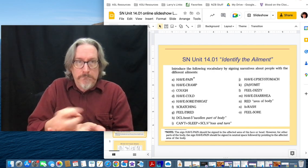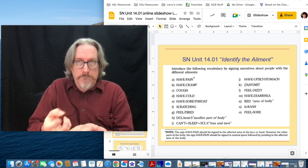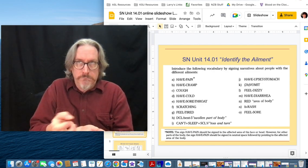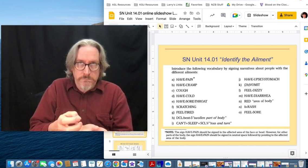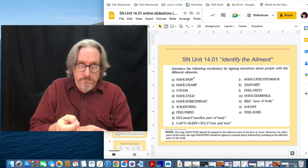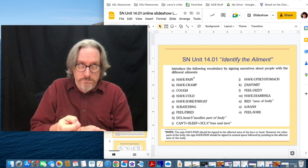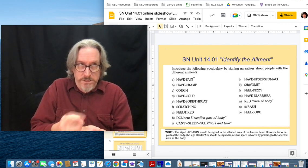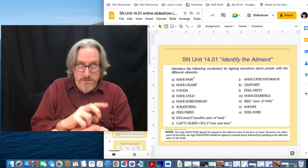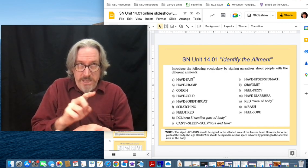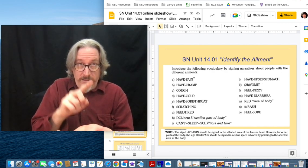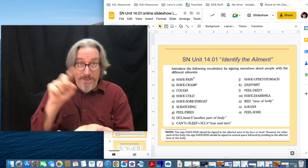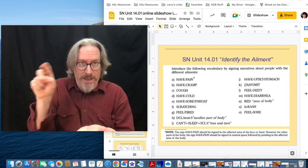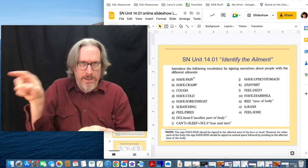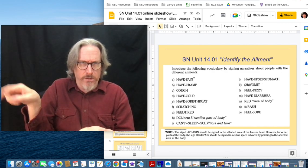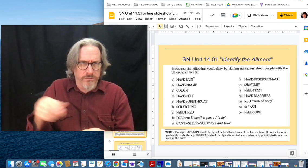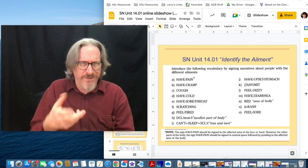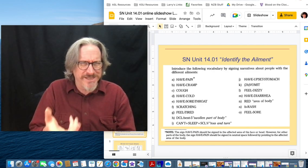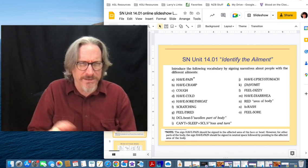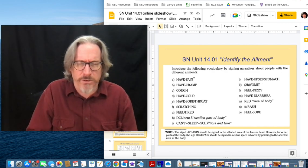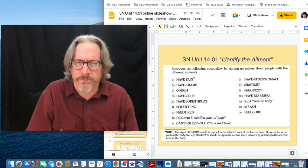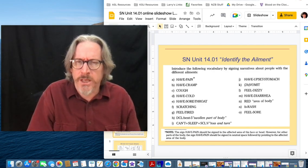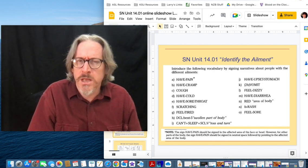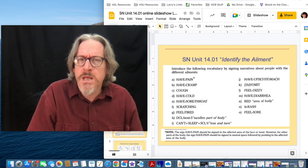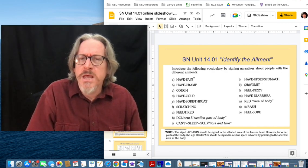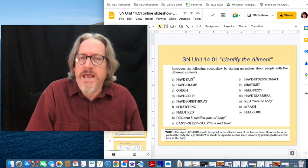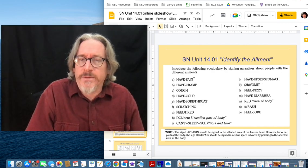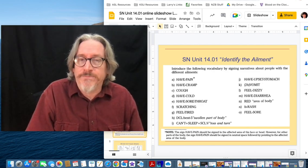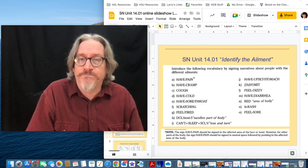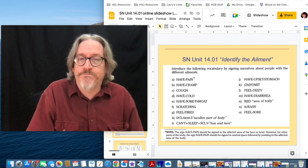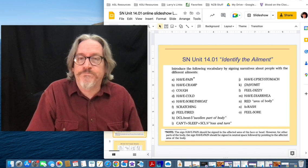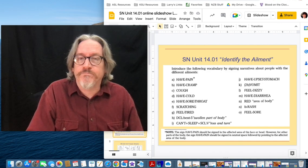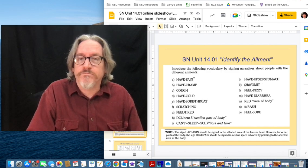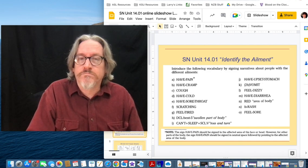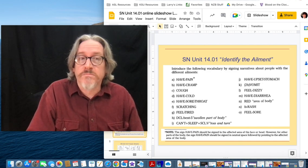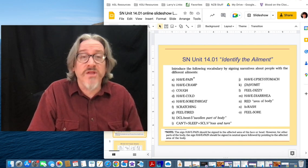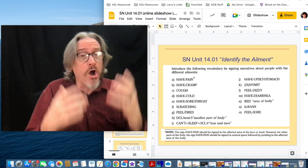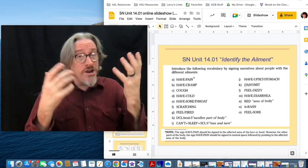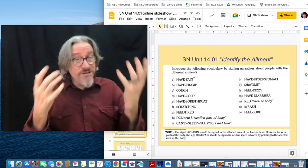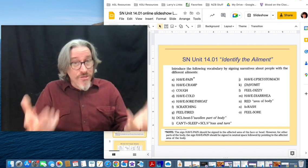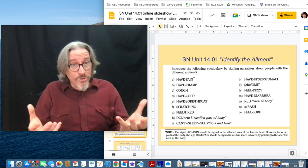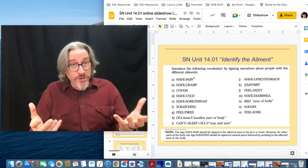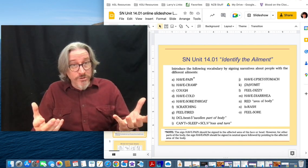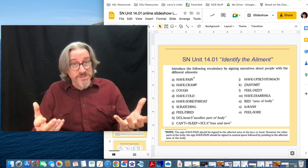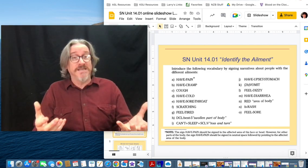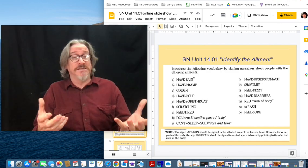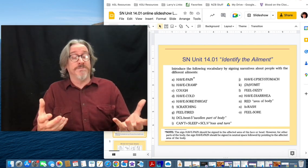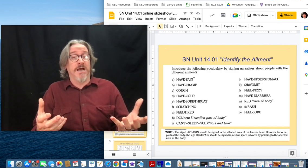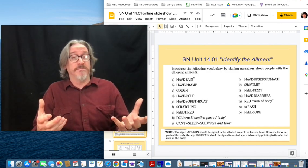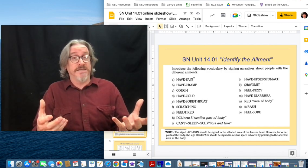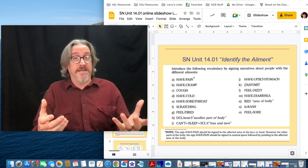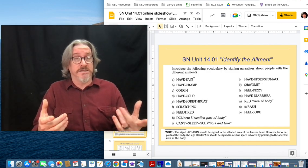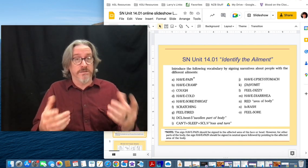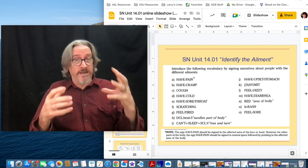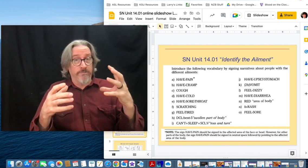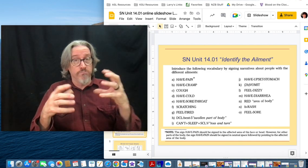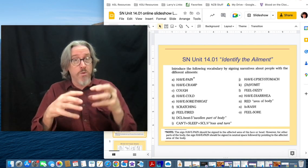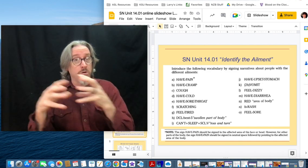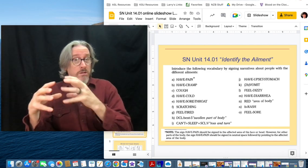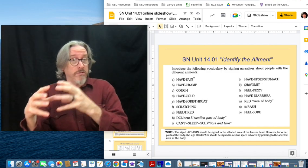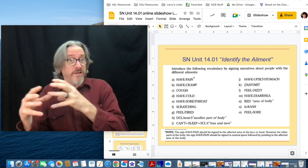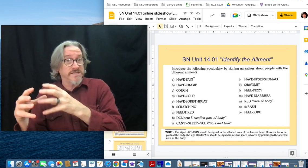LAM LMAO. I always get that wrong. Anyway, another one that you'll see sometimes is